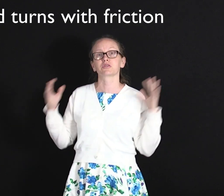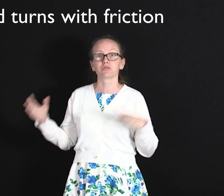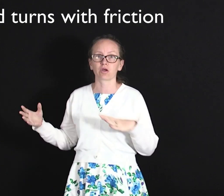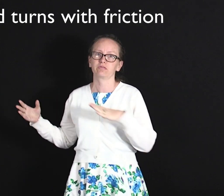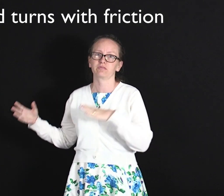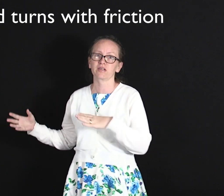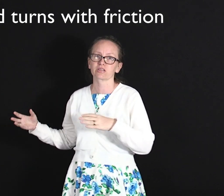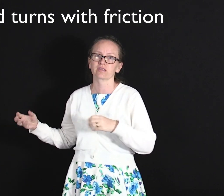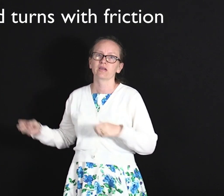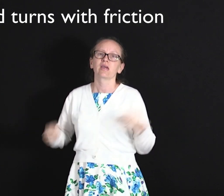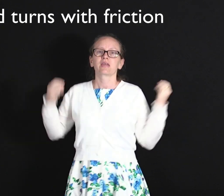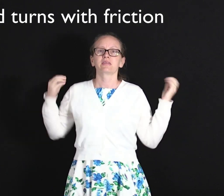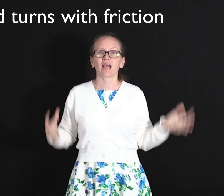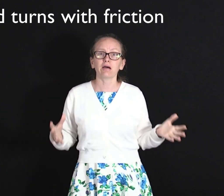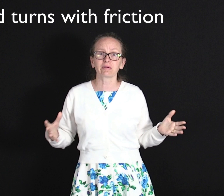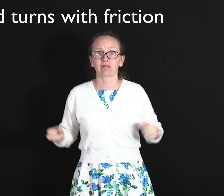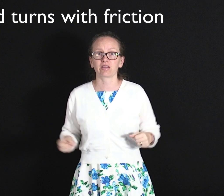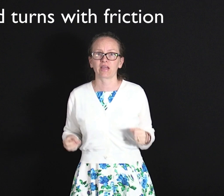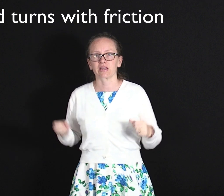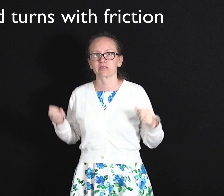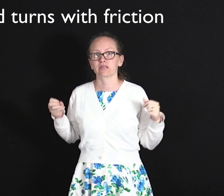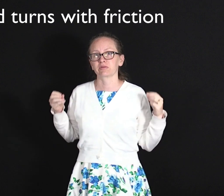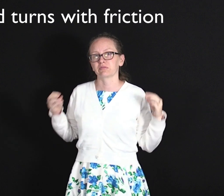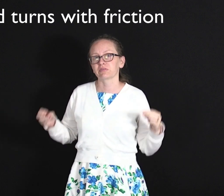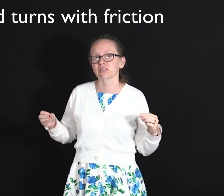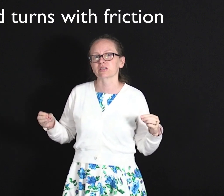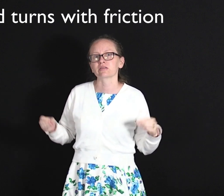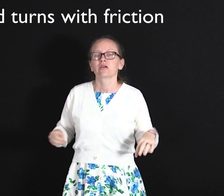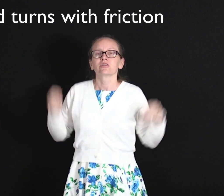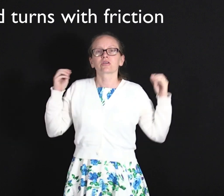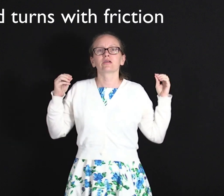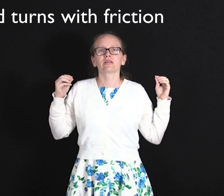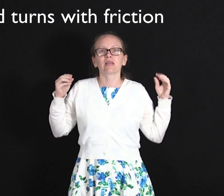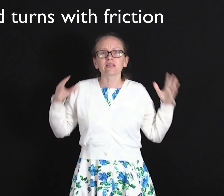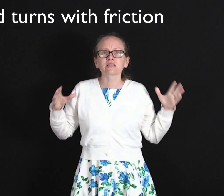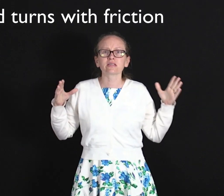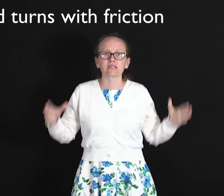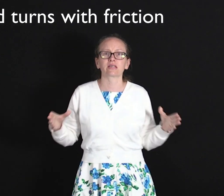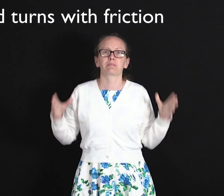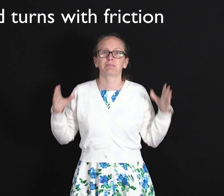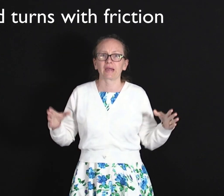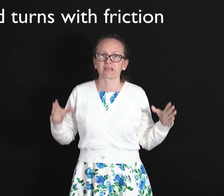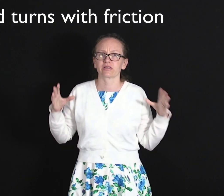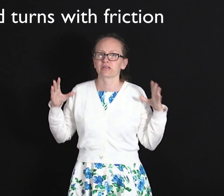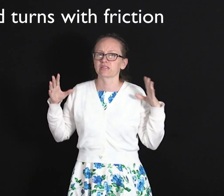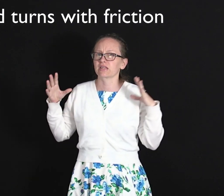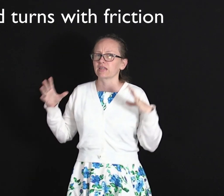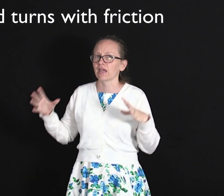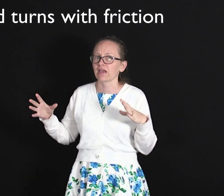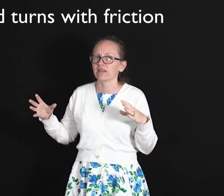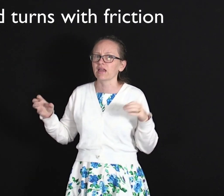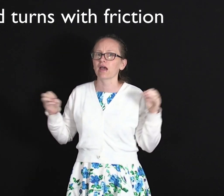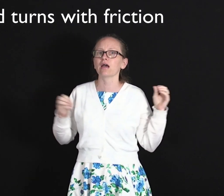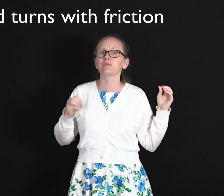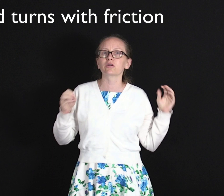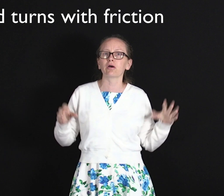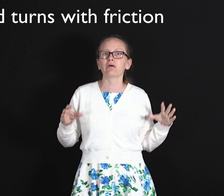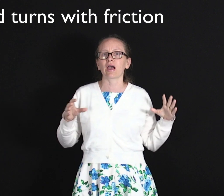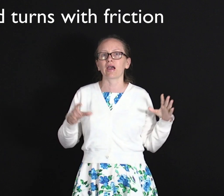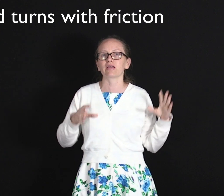no friction. Now we've learned how to deal with friction. So let's consider bank turns again, and we'll go and